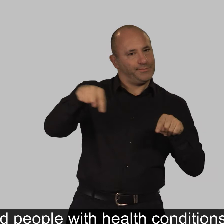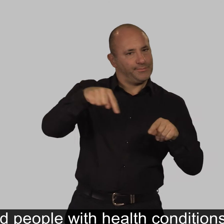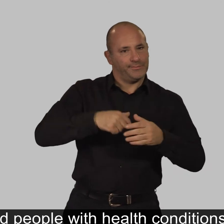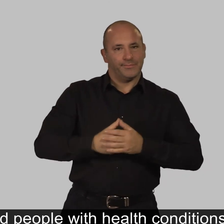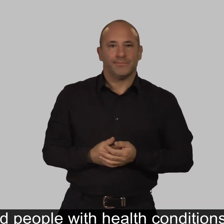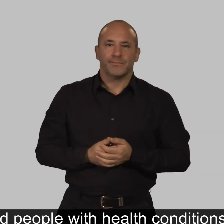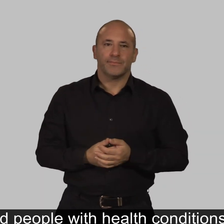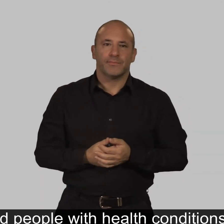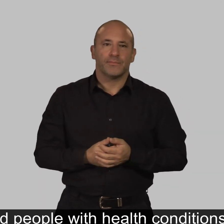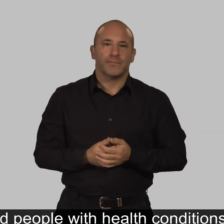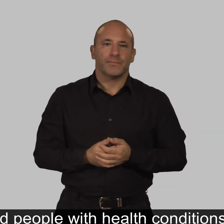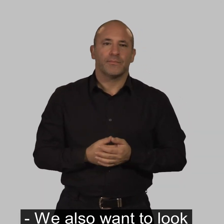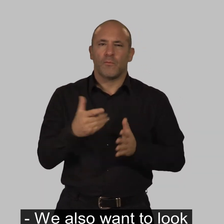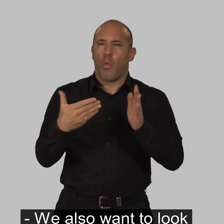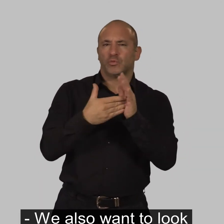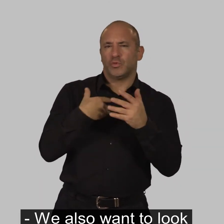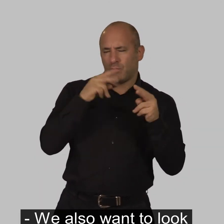with health conditions.